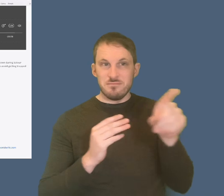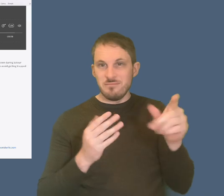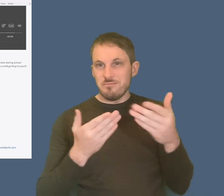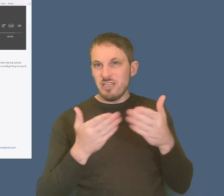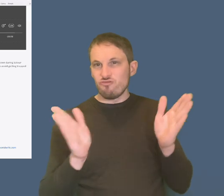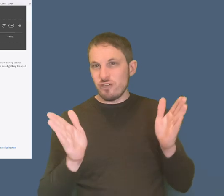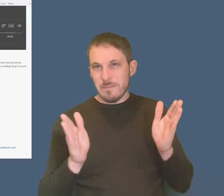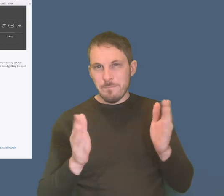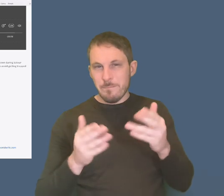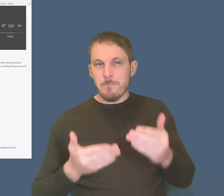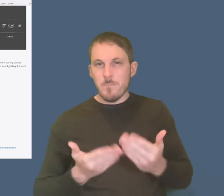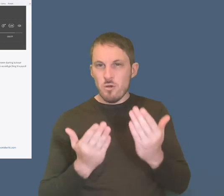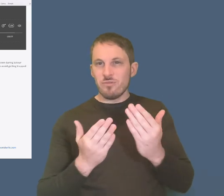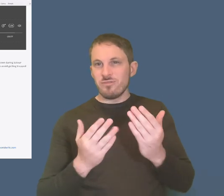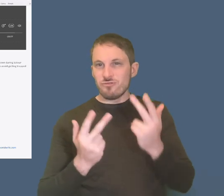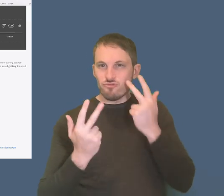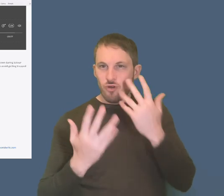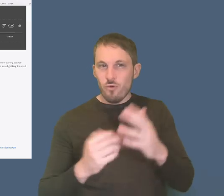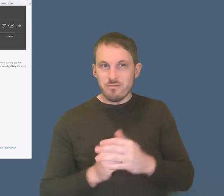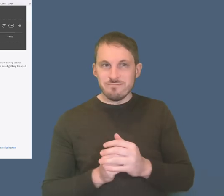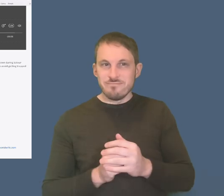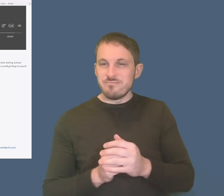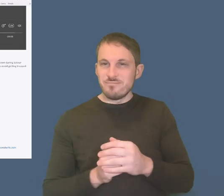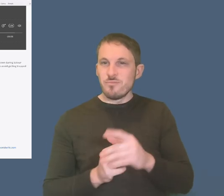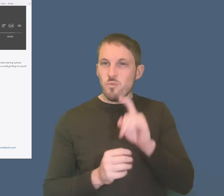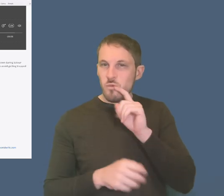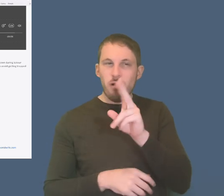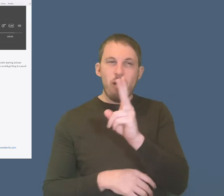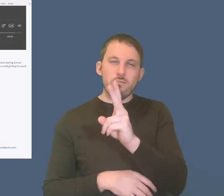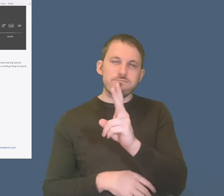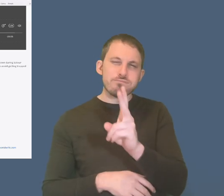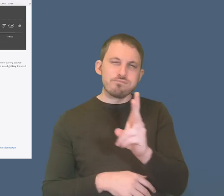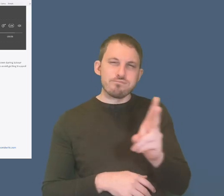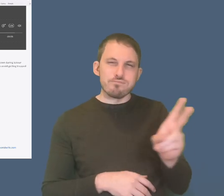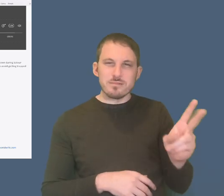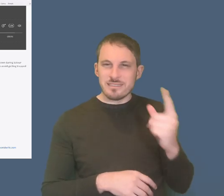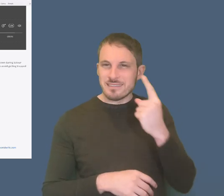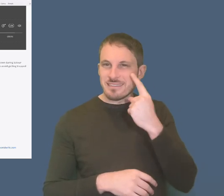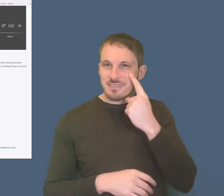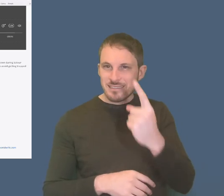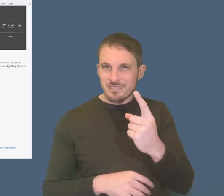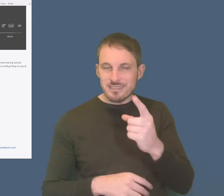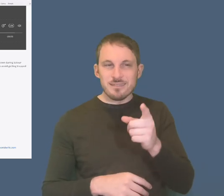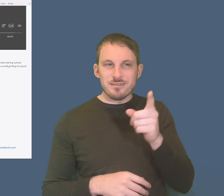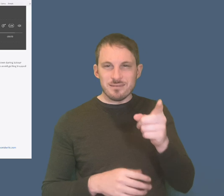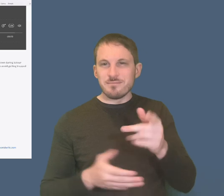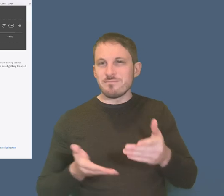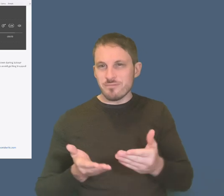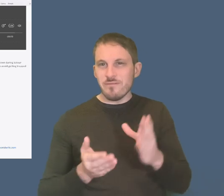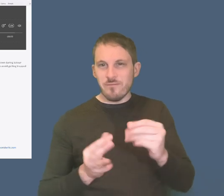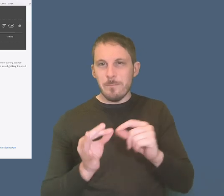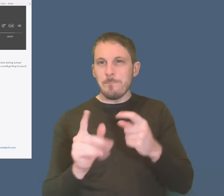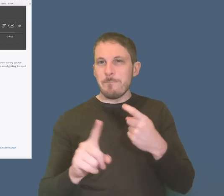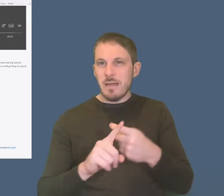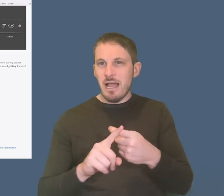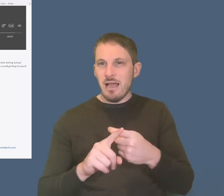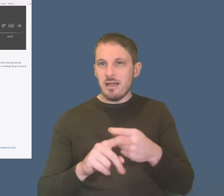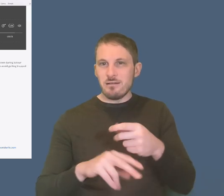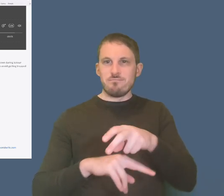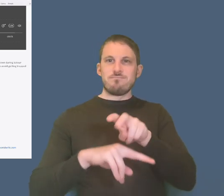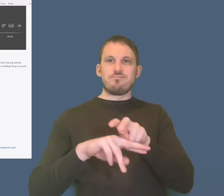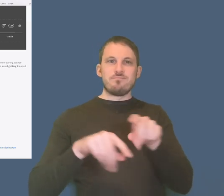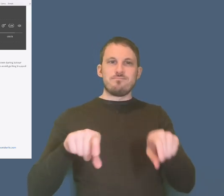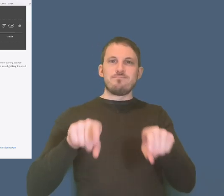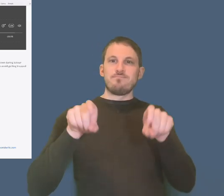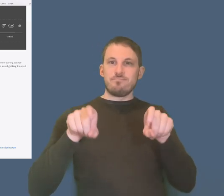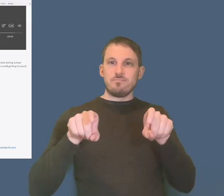reality shows, probably the most likely position that you'll have seen a woman give birth in is on their back and high